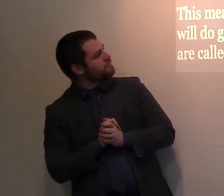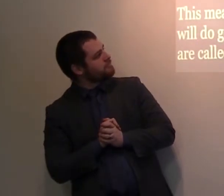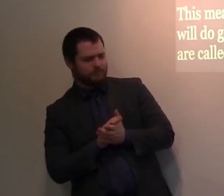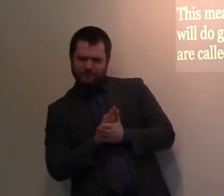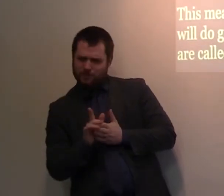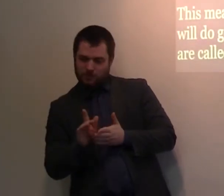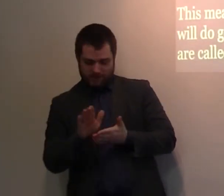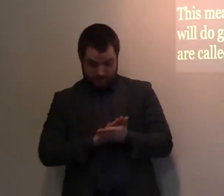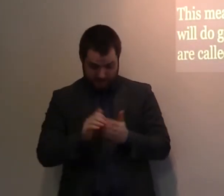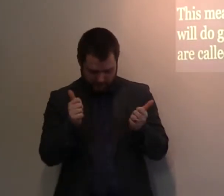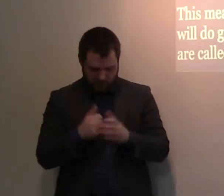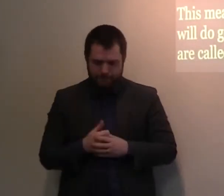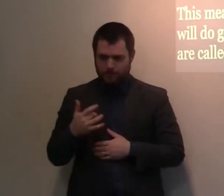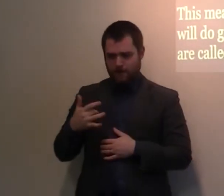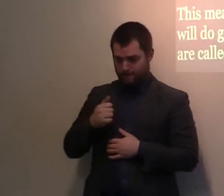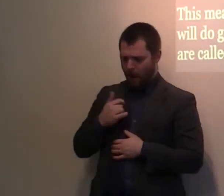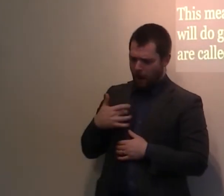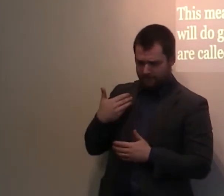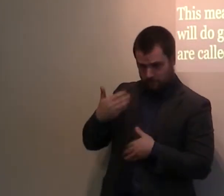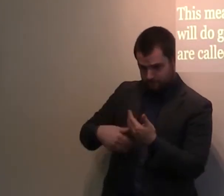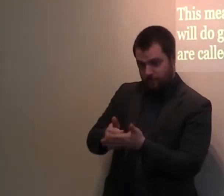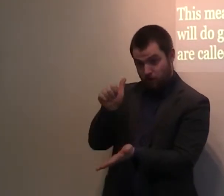This means that if I live the right way,